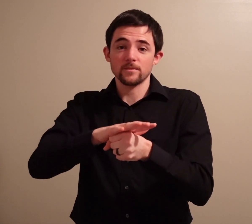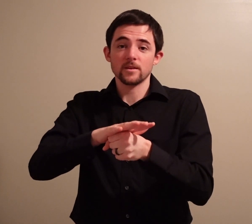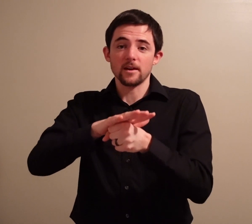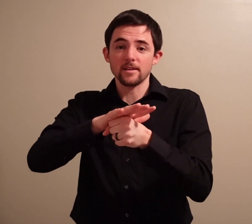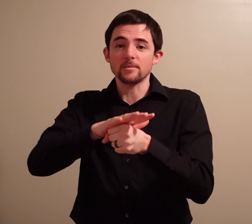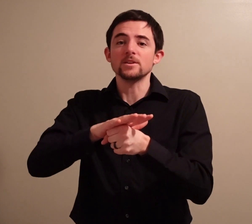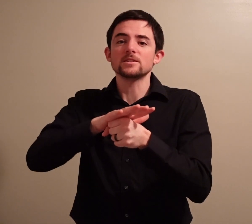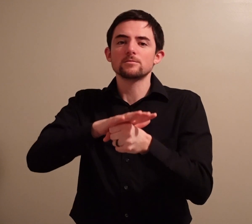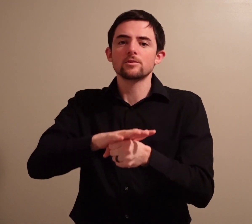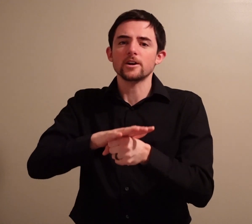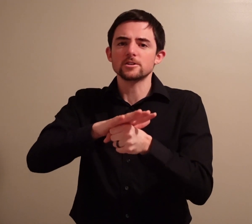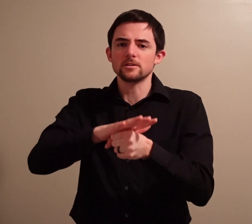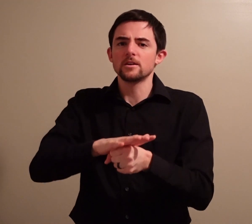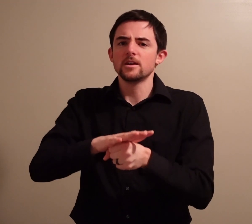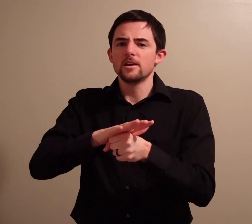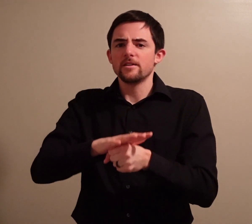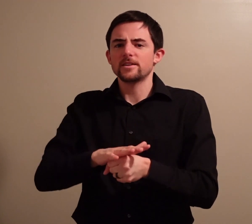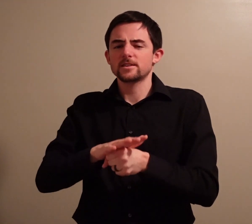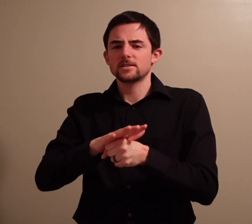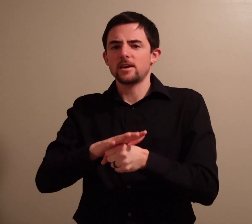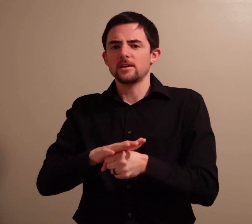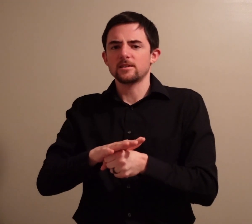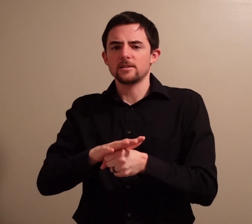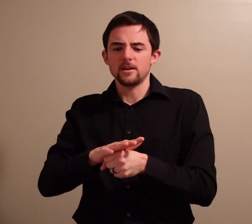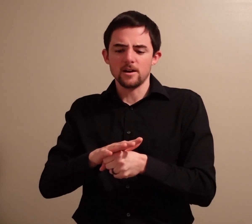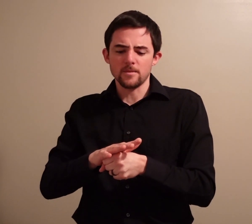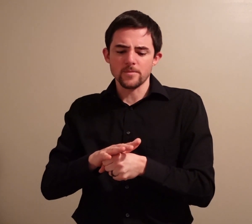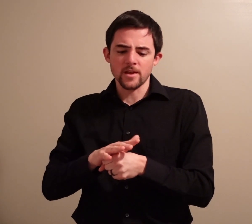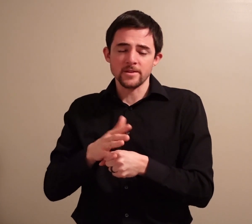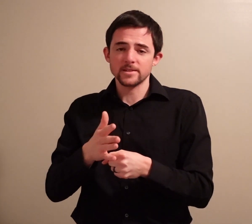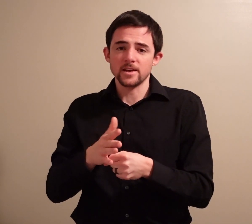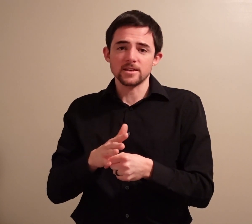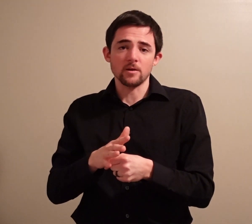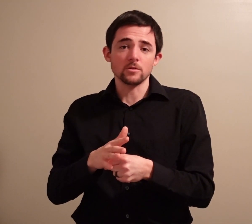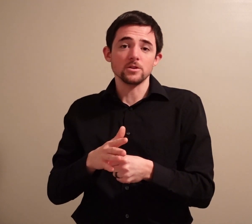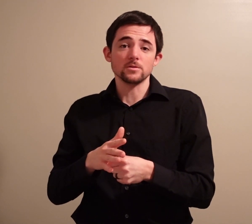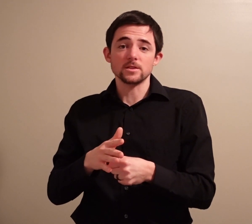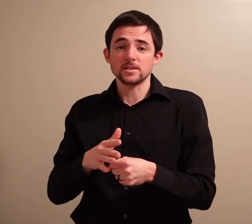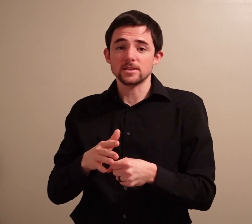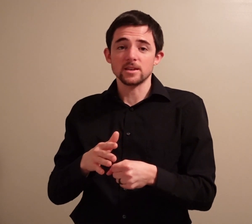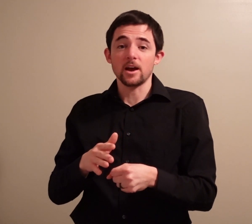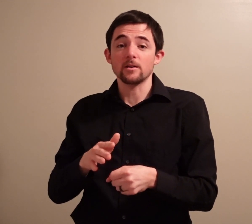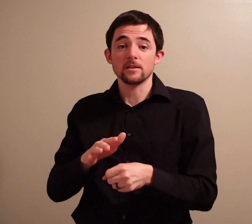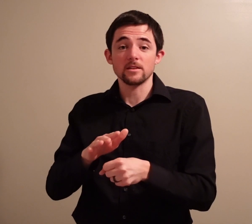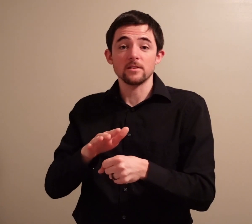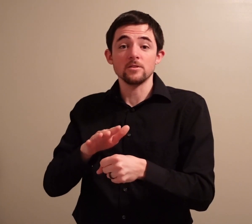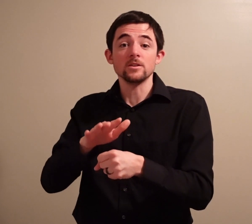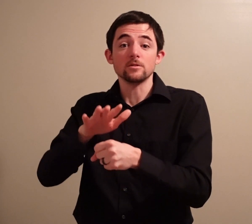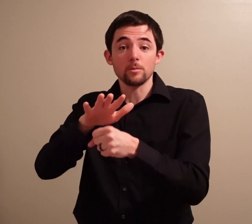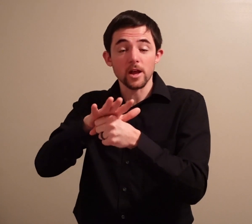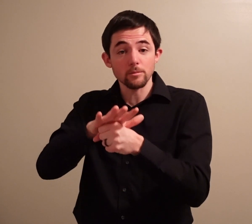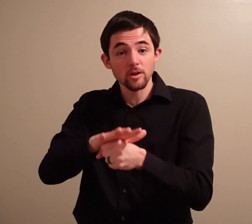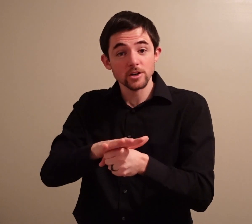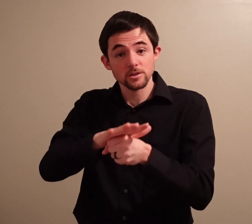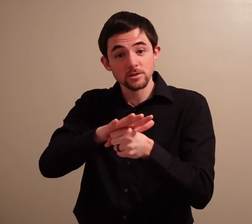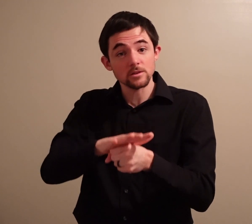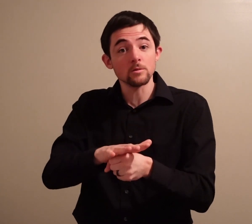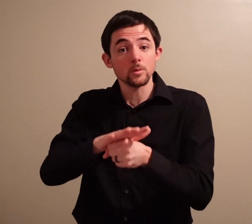Okay, that means pressure. This is like, in this case, I would use this to say you need to apply pressure to a